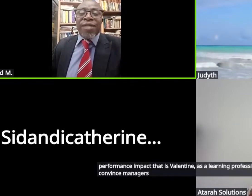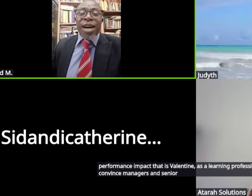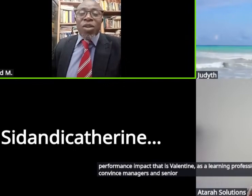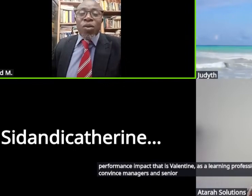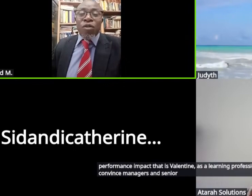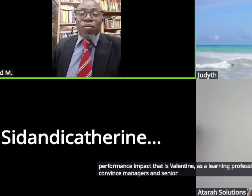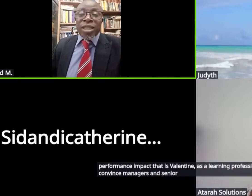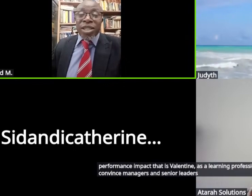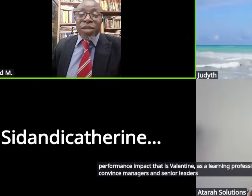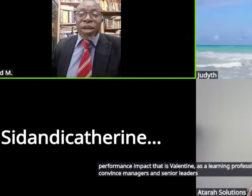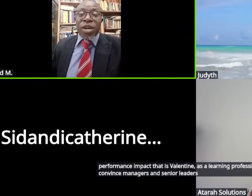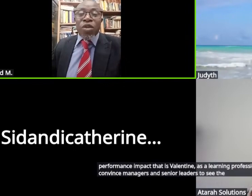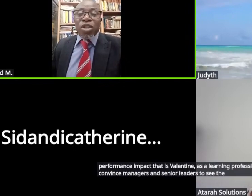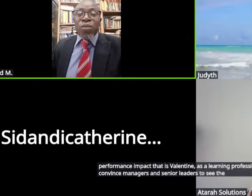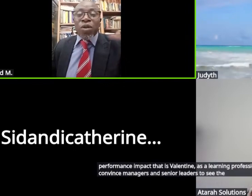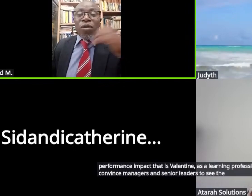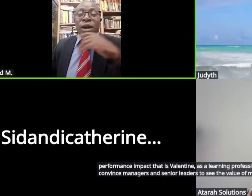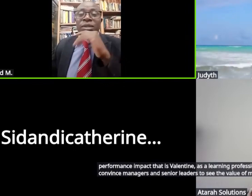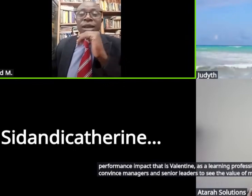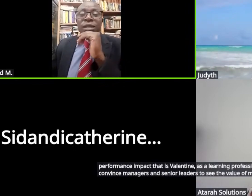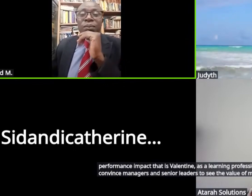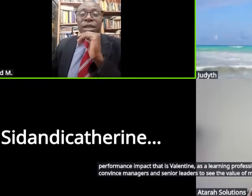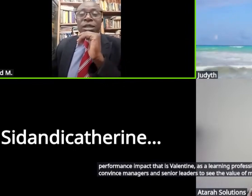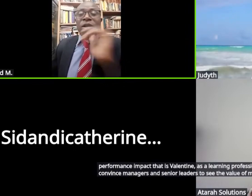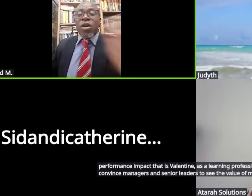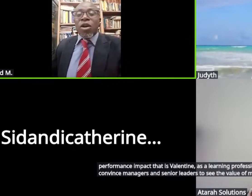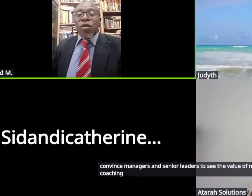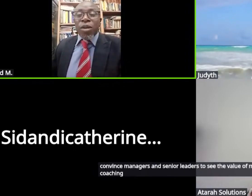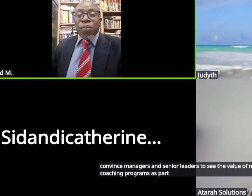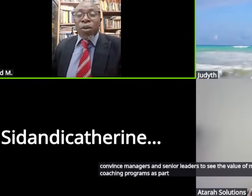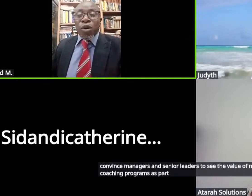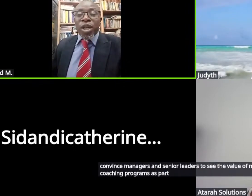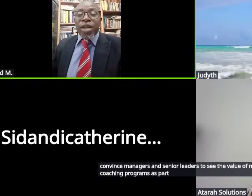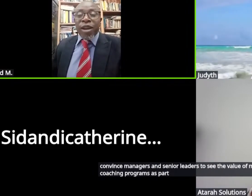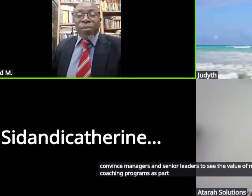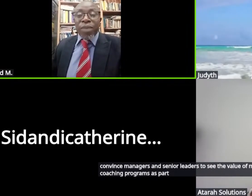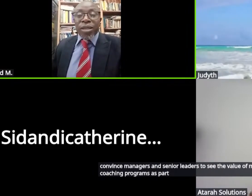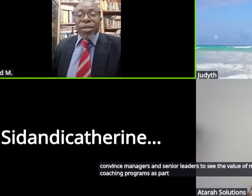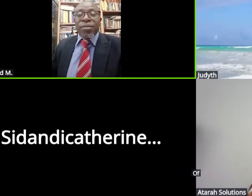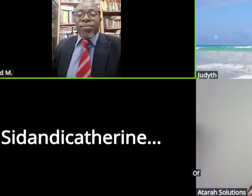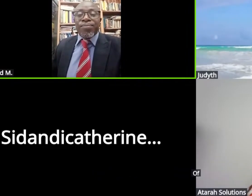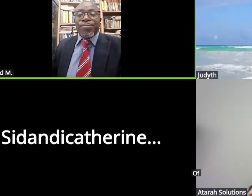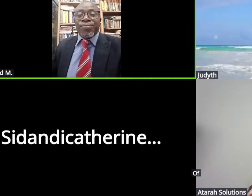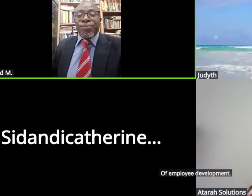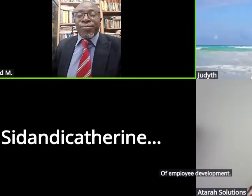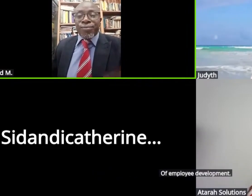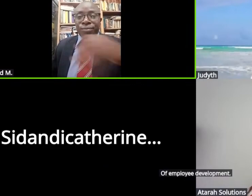see the value of mentorship and coaching programs as part of employee development?